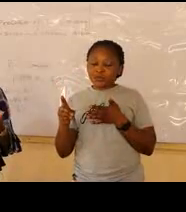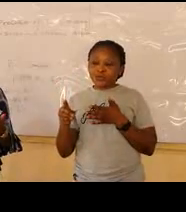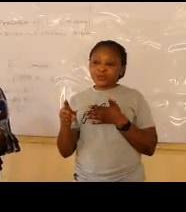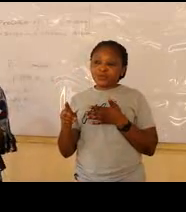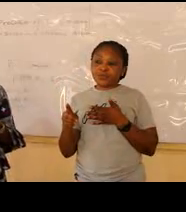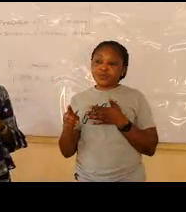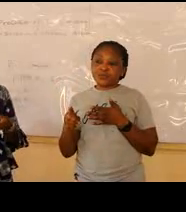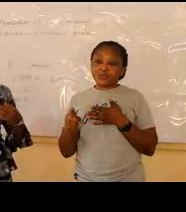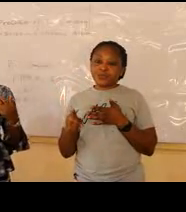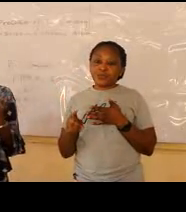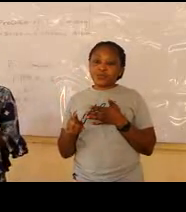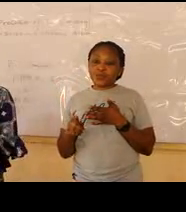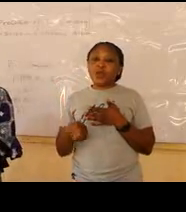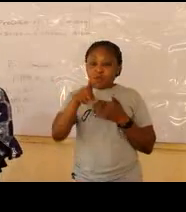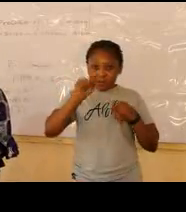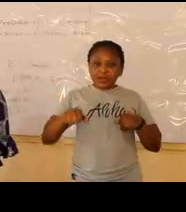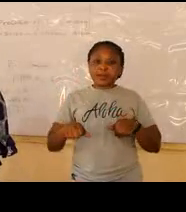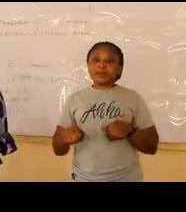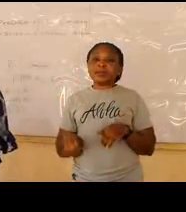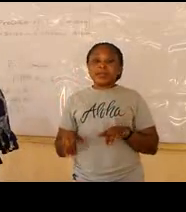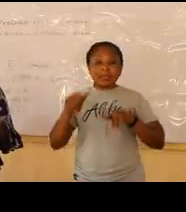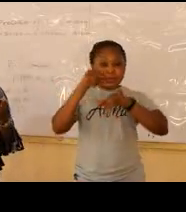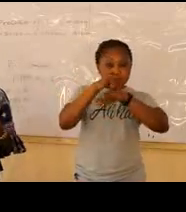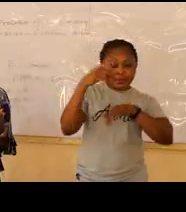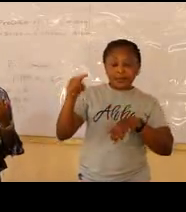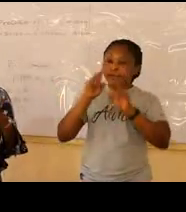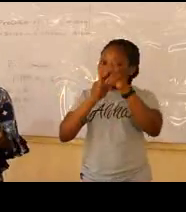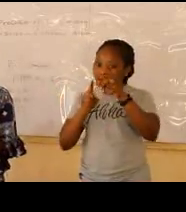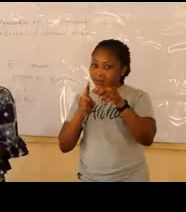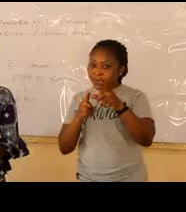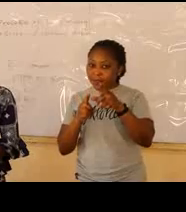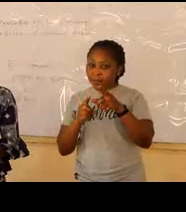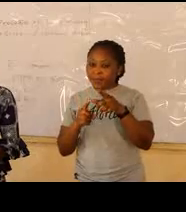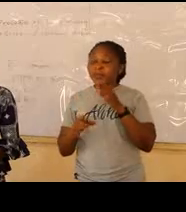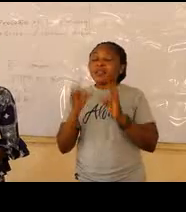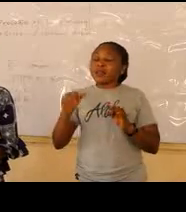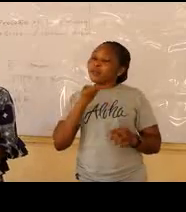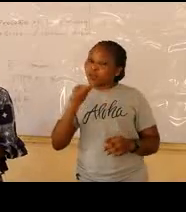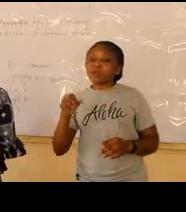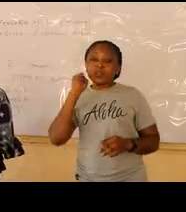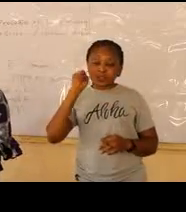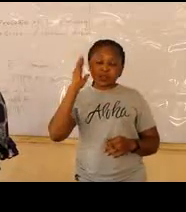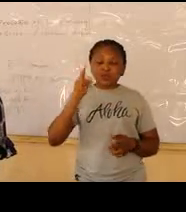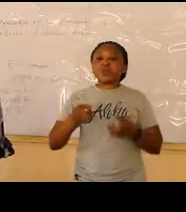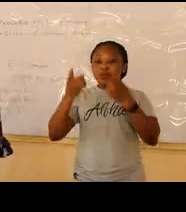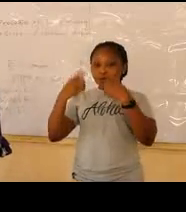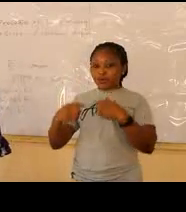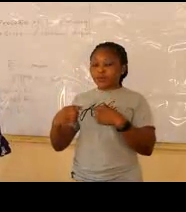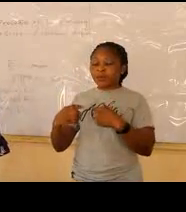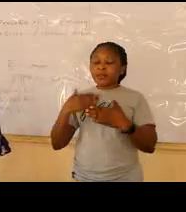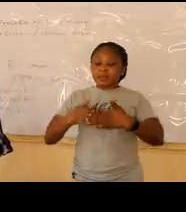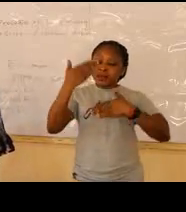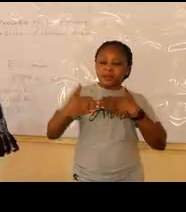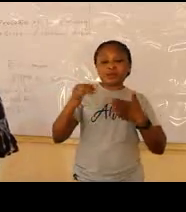if possible, you can still send the answer to us. If not, I will still give you the answer to